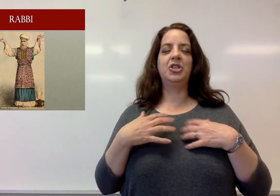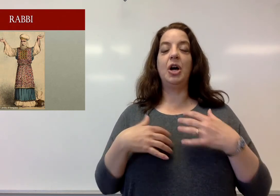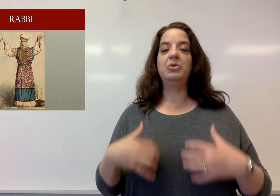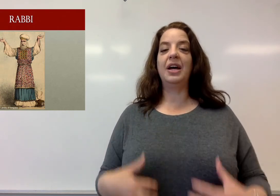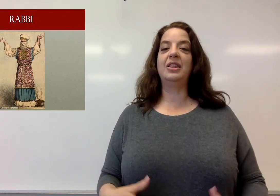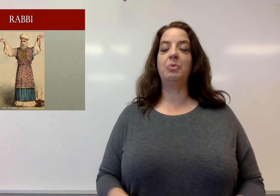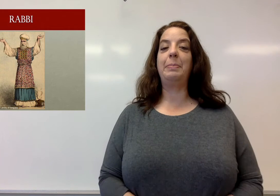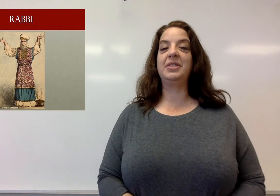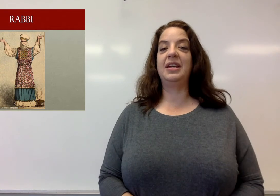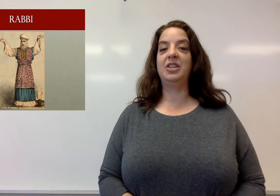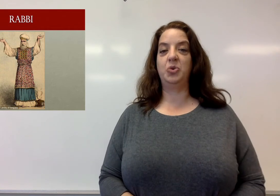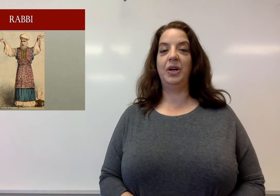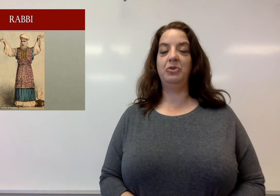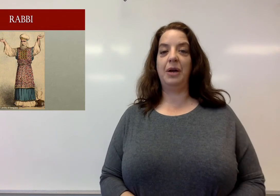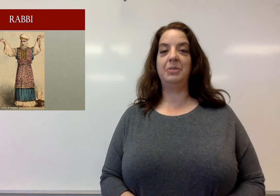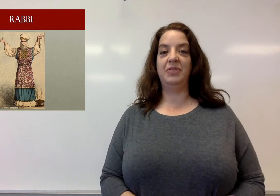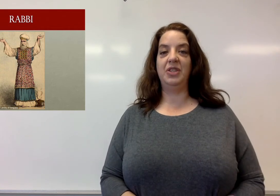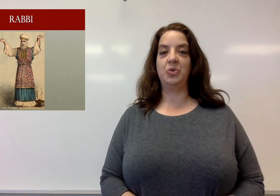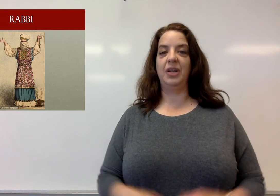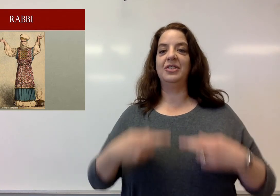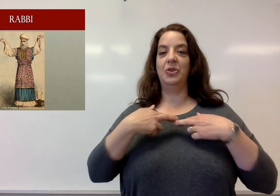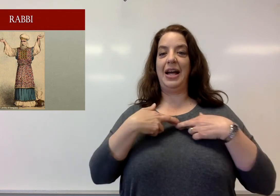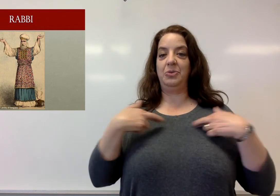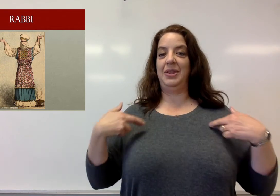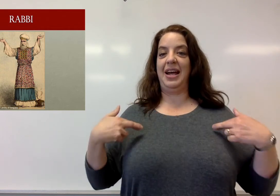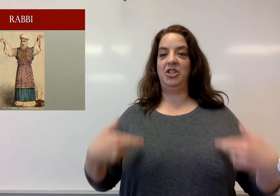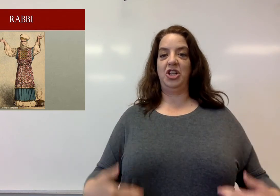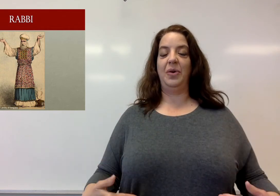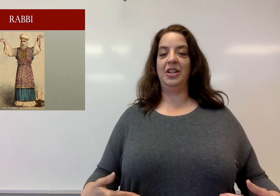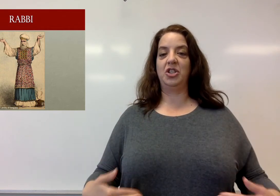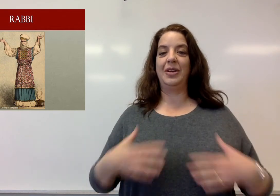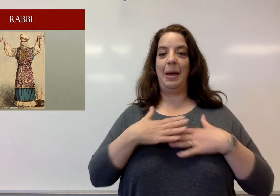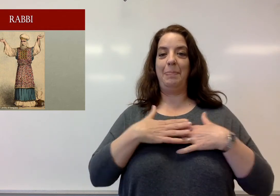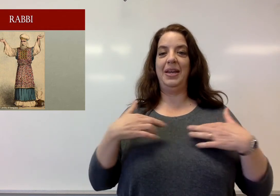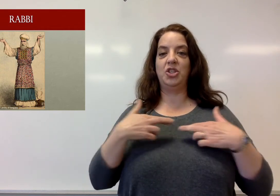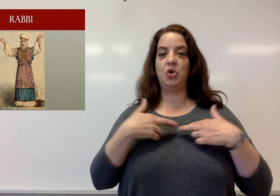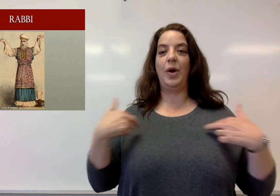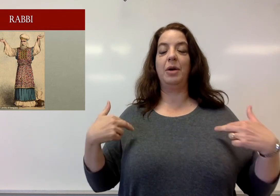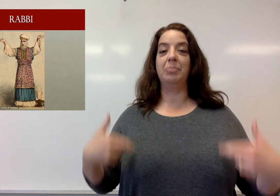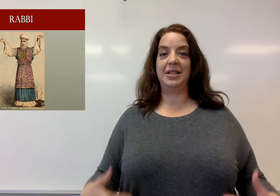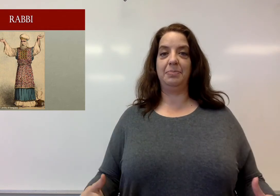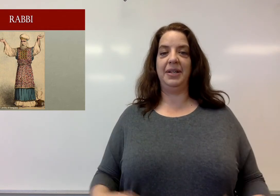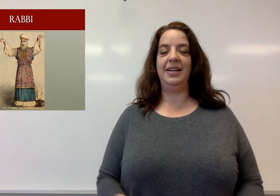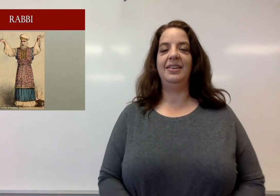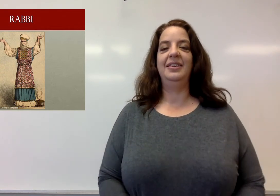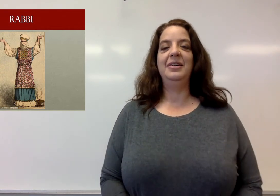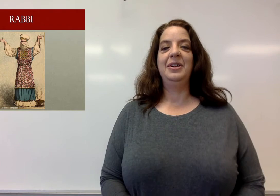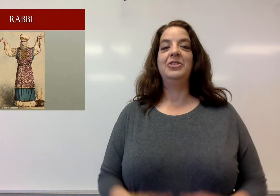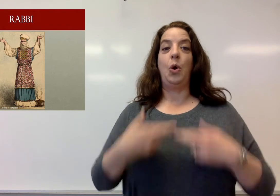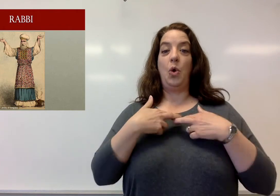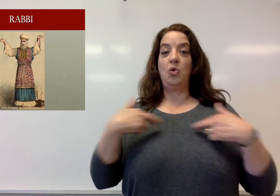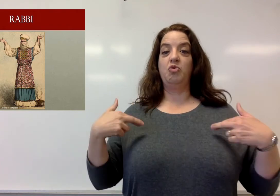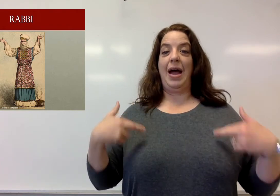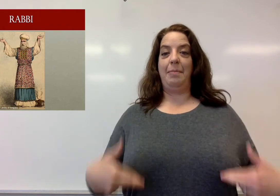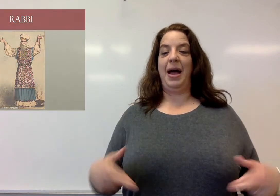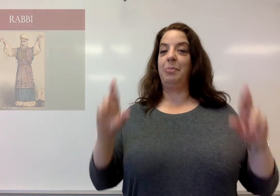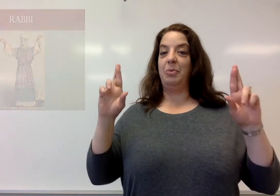stones on it that represented the 12 tribes of Israel. So that's what that's showing. It's showing that big square breastplate. So rabbi, but with